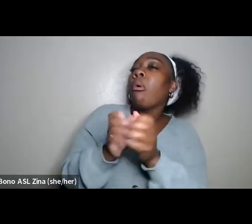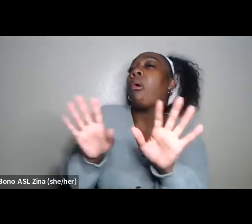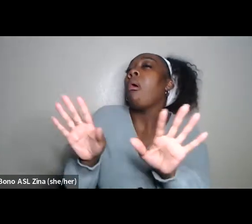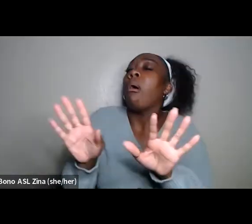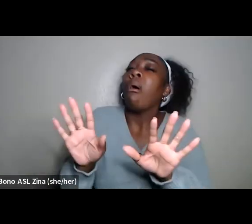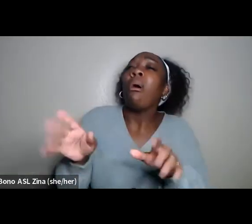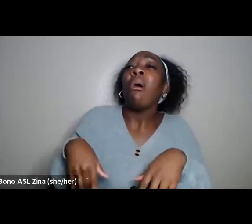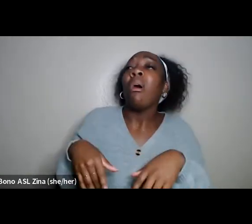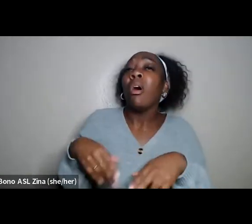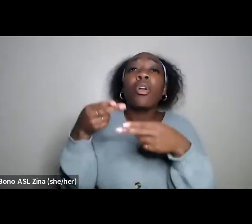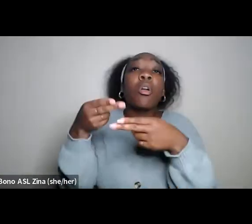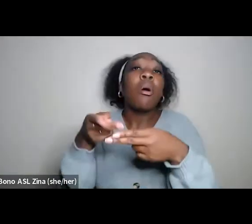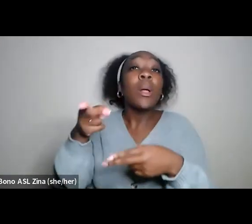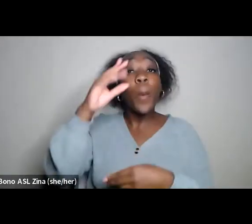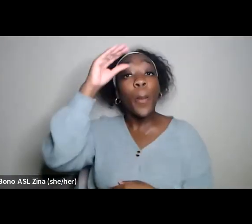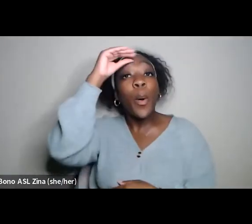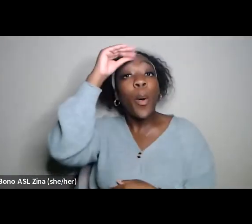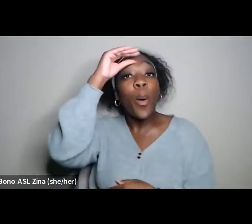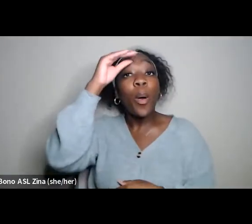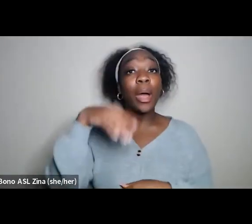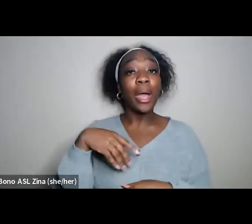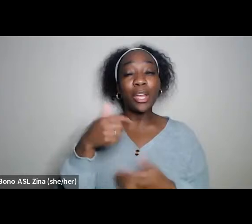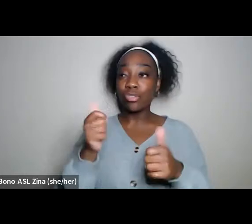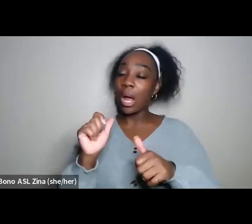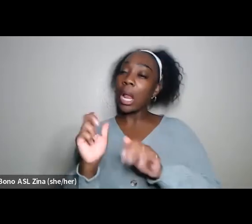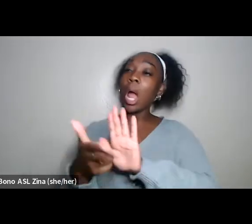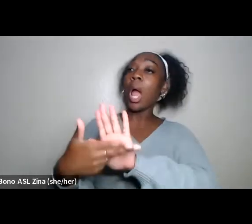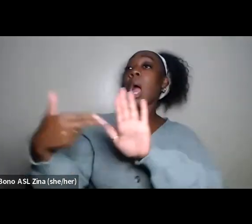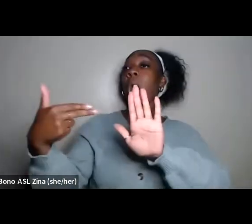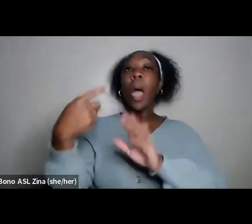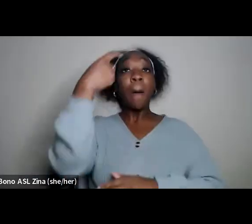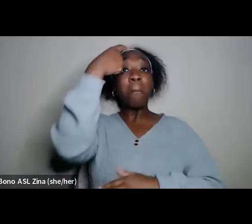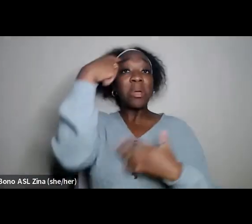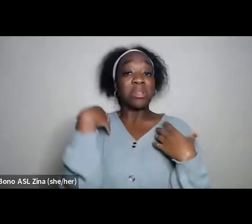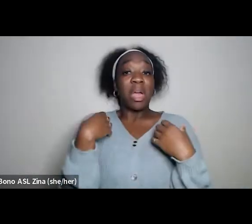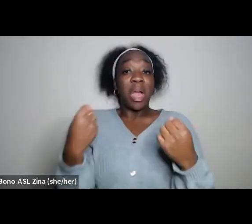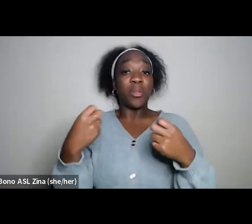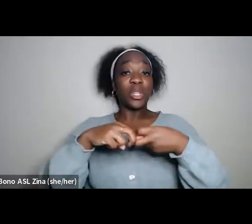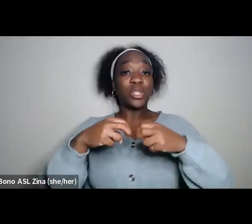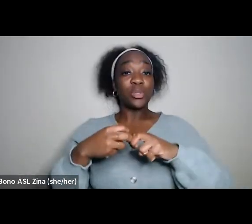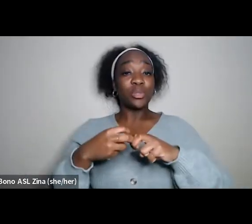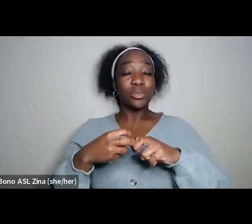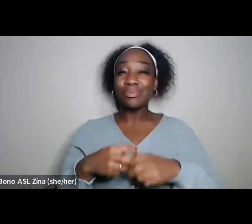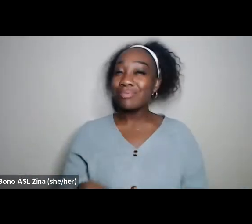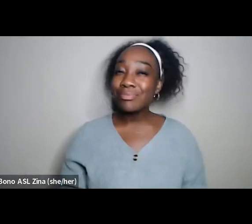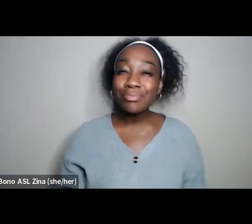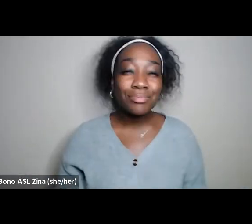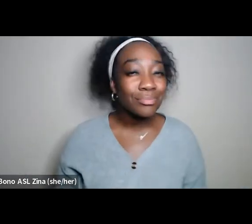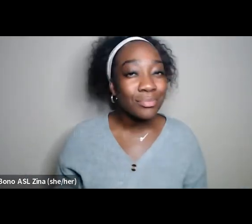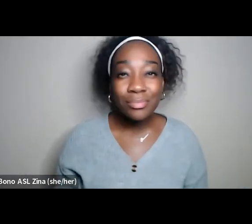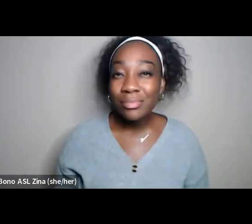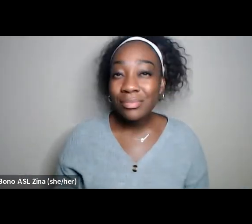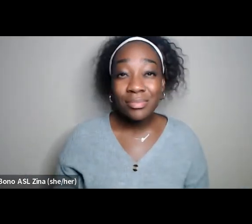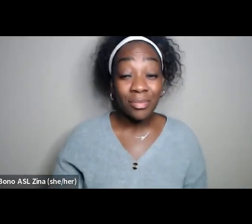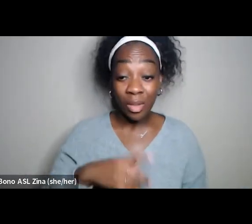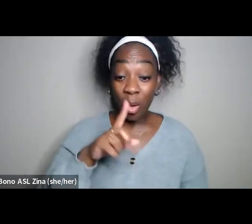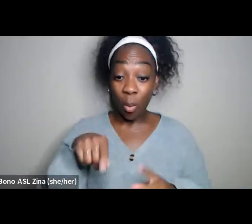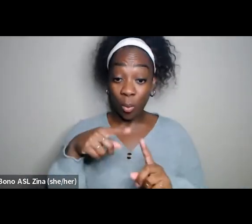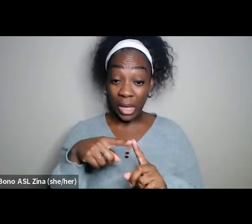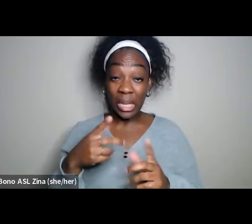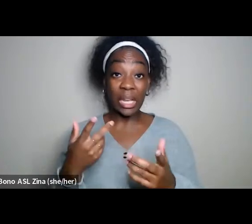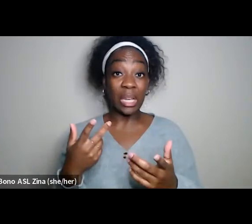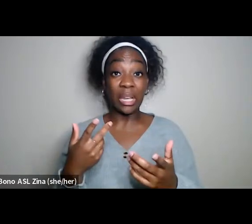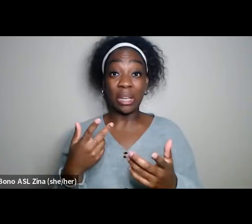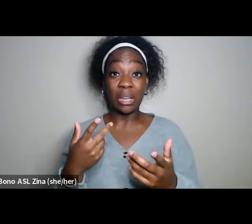and acting like it's a mental health issue that did this, when they don't say it's a mental health issue when they